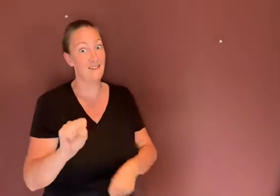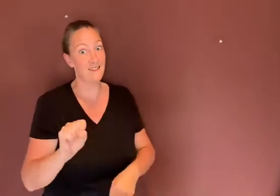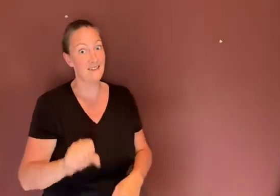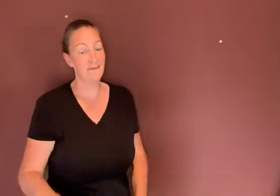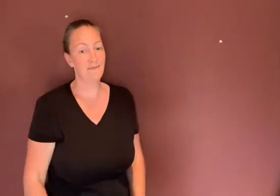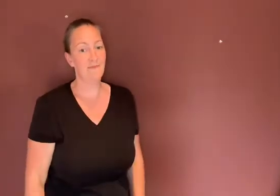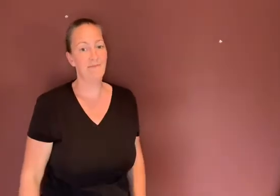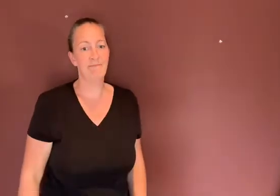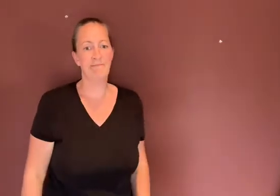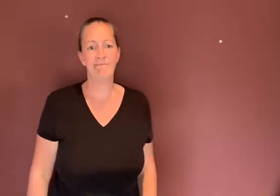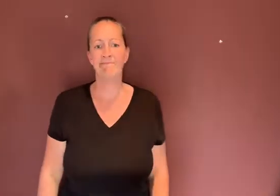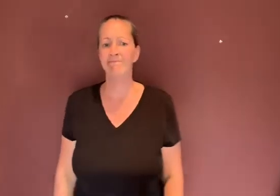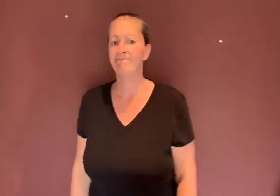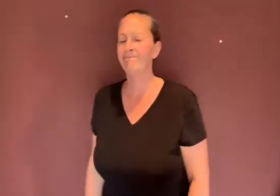socks."